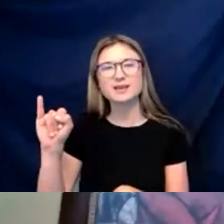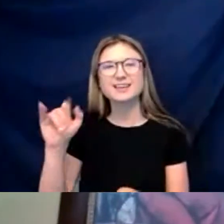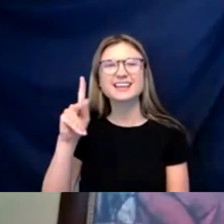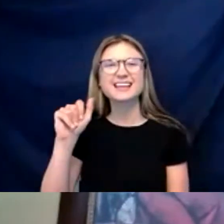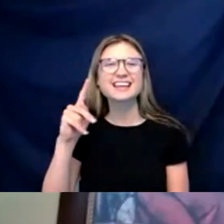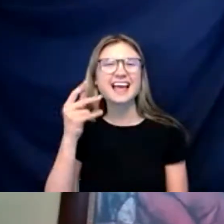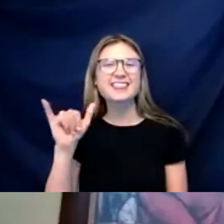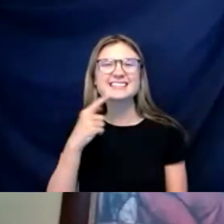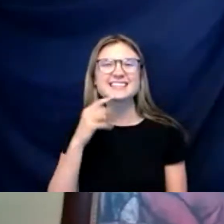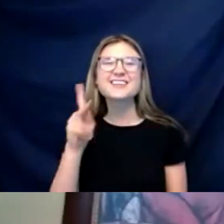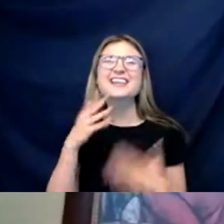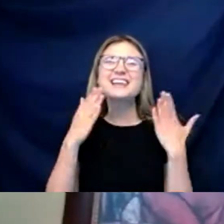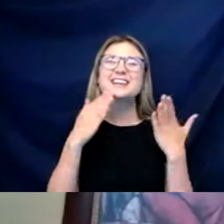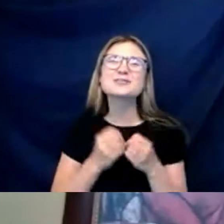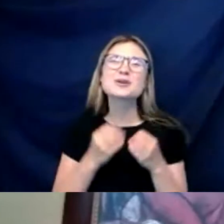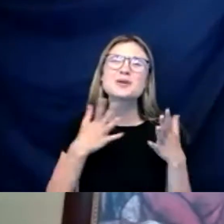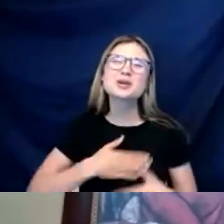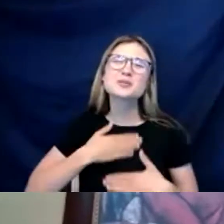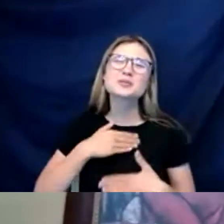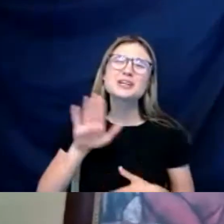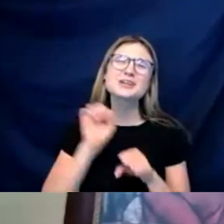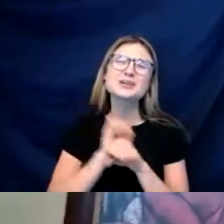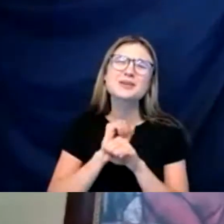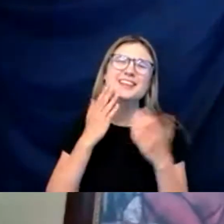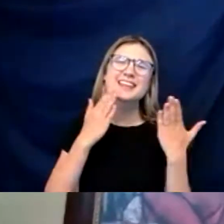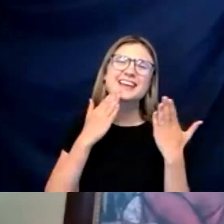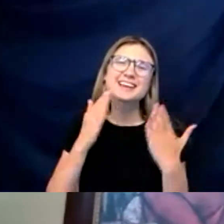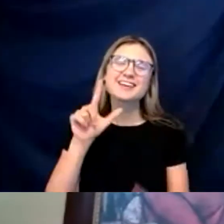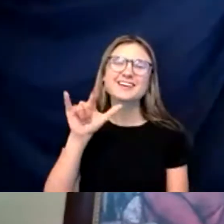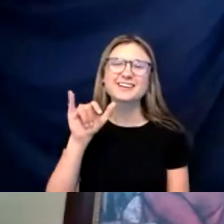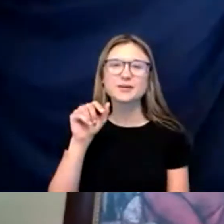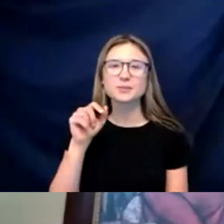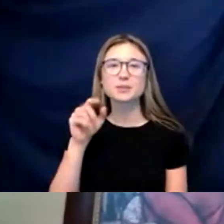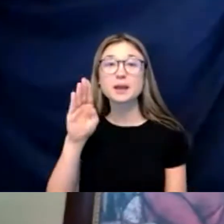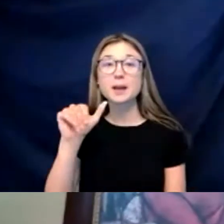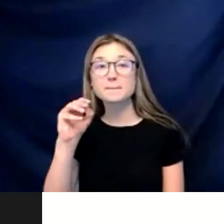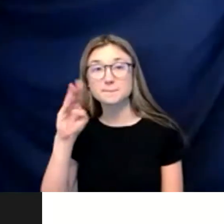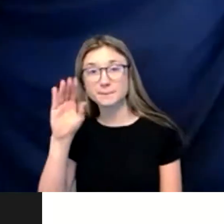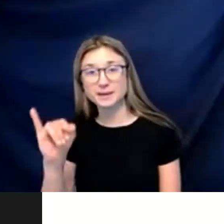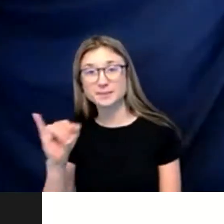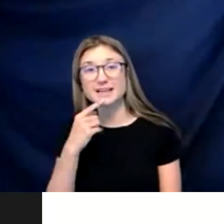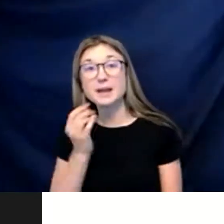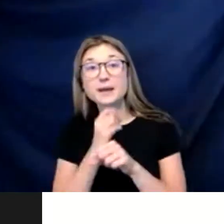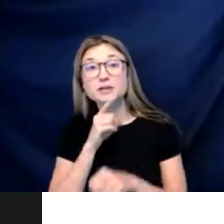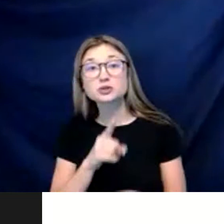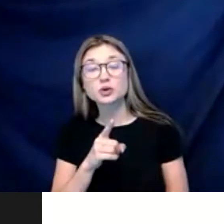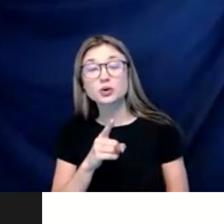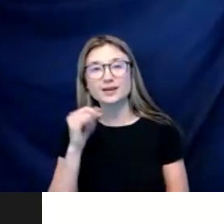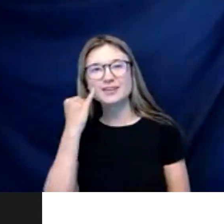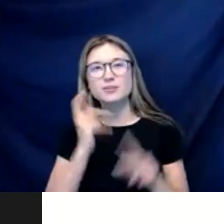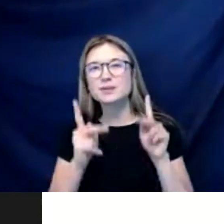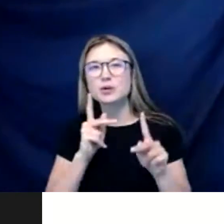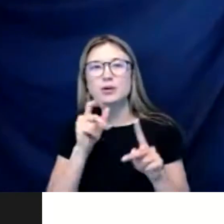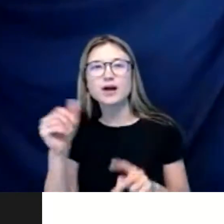Appreciate all that you're doing. Thank you. Yeah. And just to make sure, in case people don't know what 172 is, that is